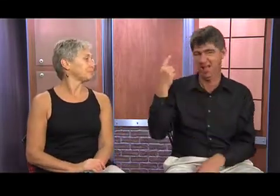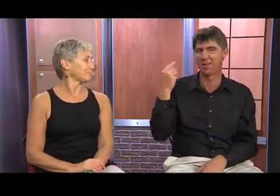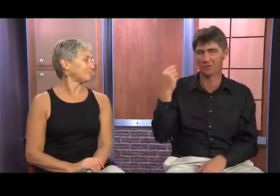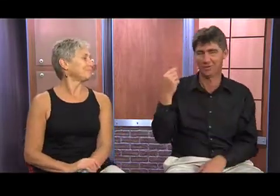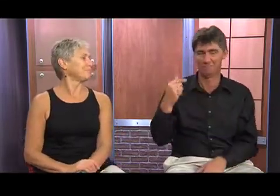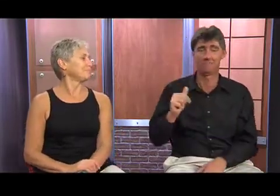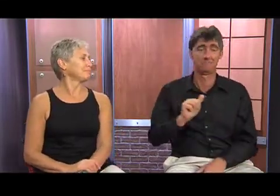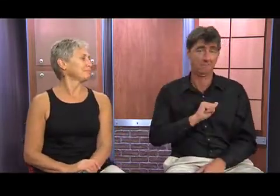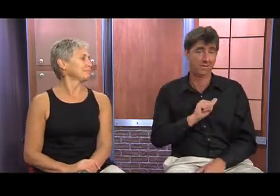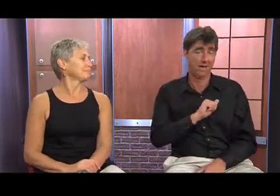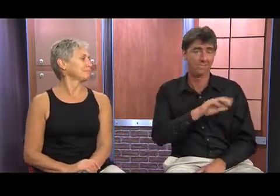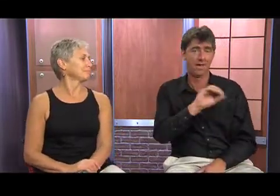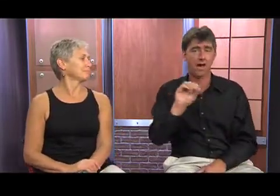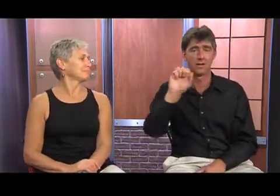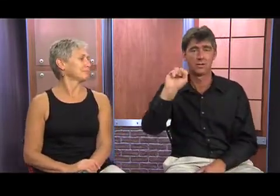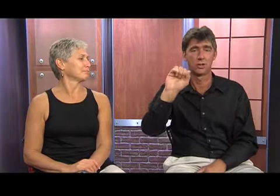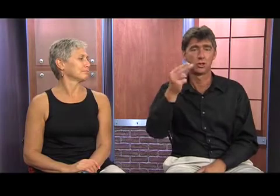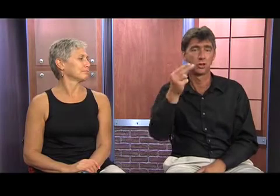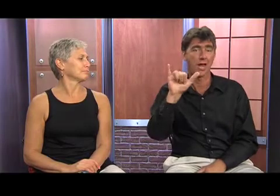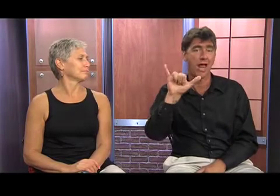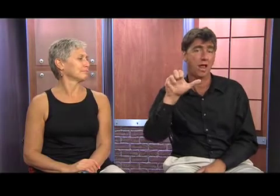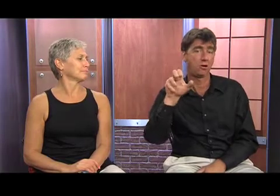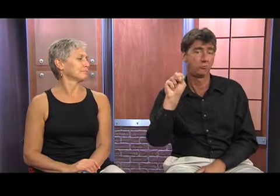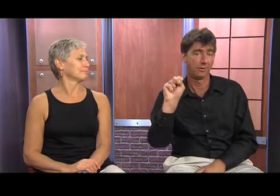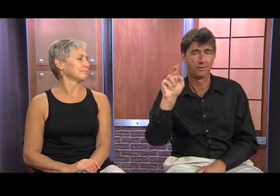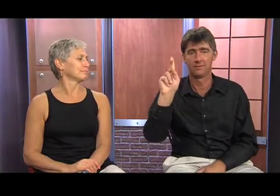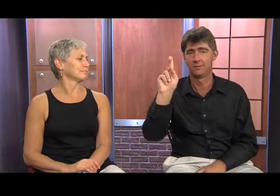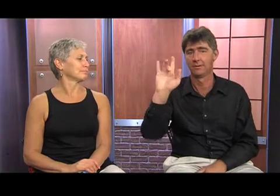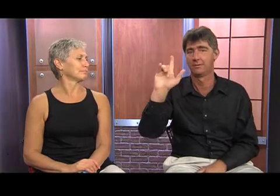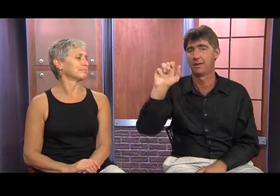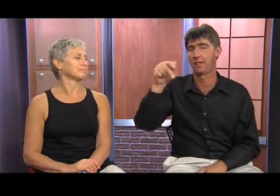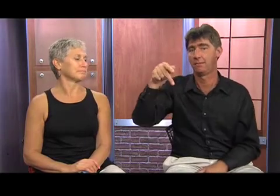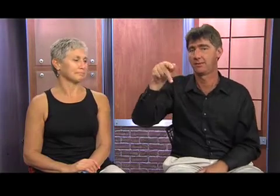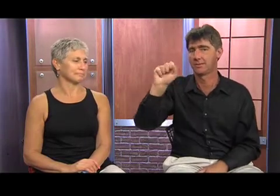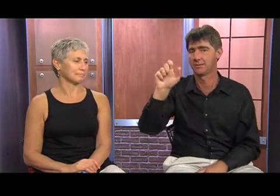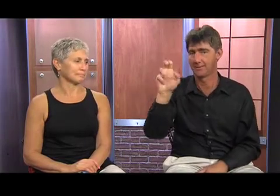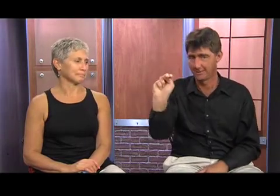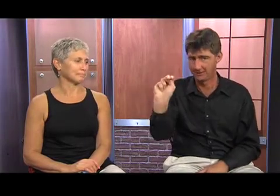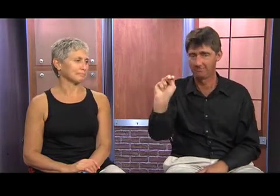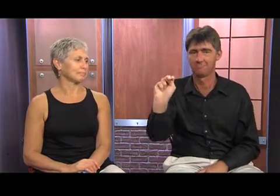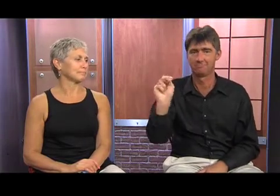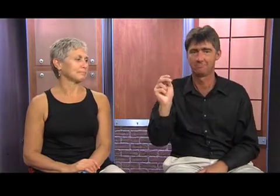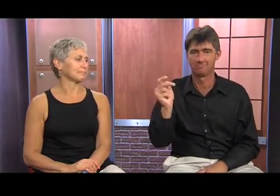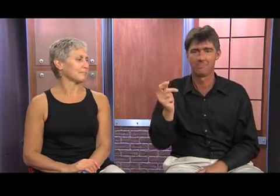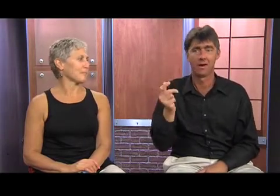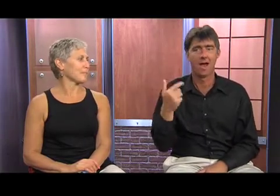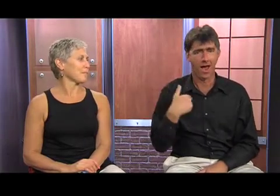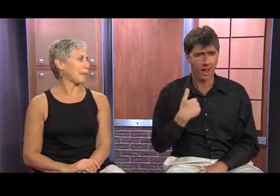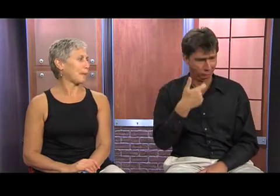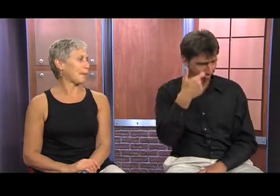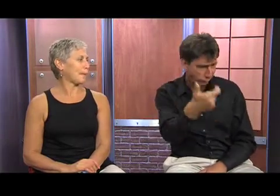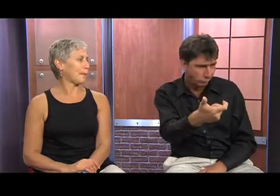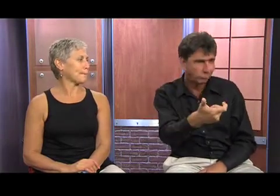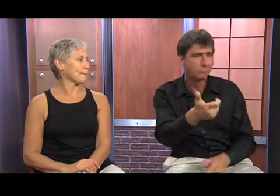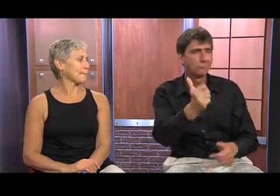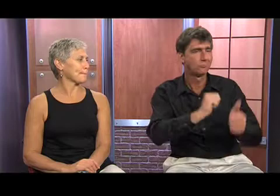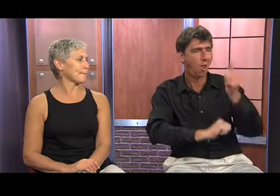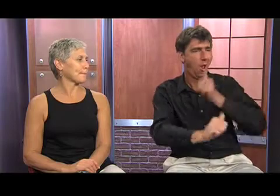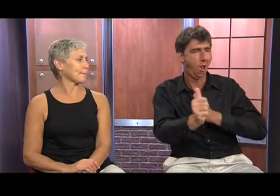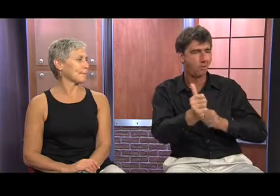myself. You're right. I was able to see the show a couple of times in preparation for last year's